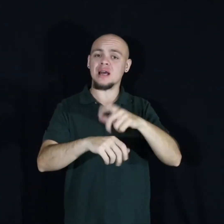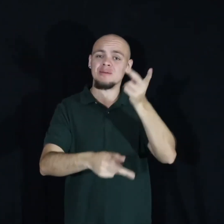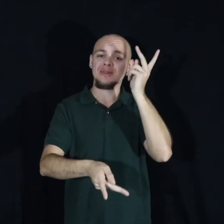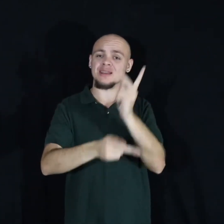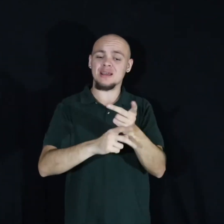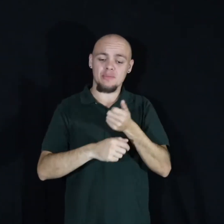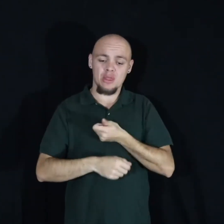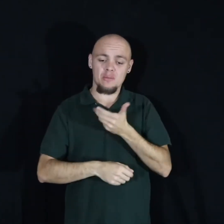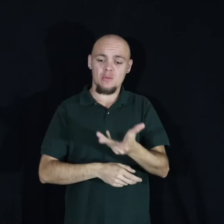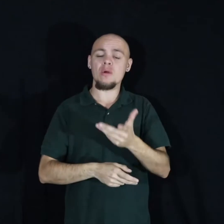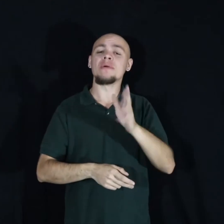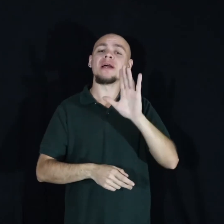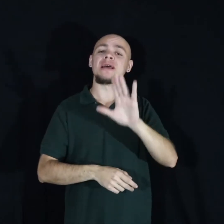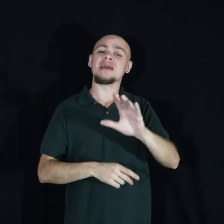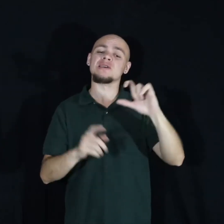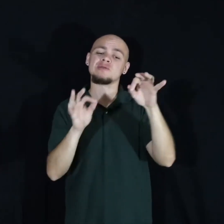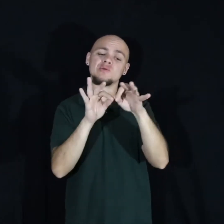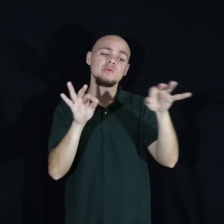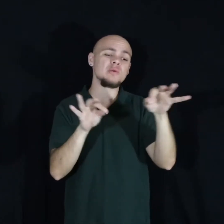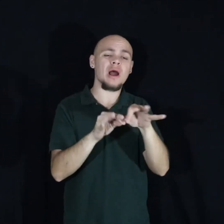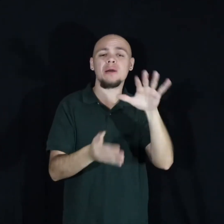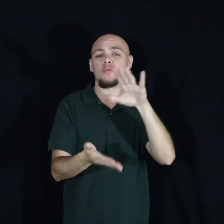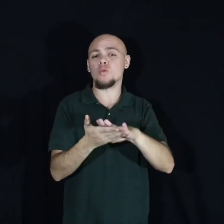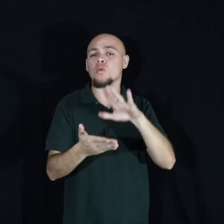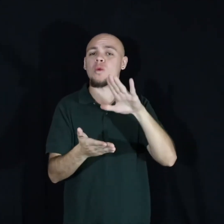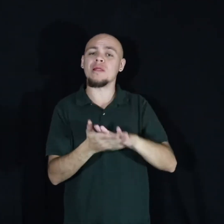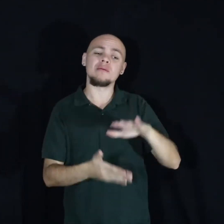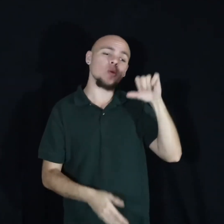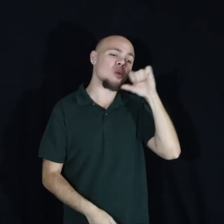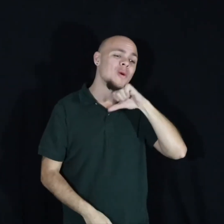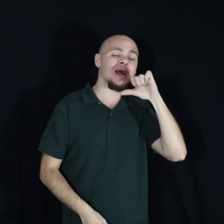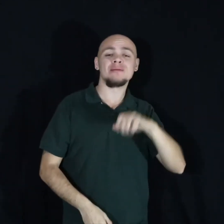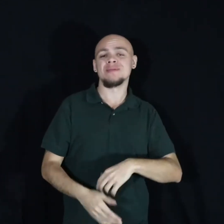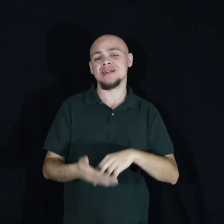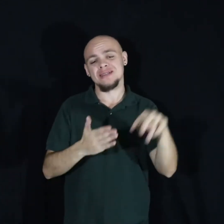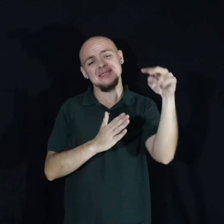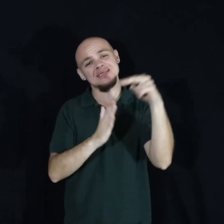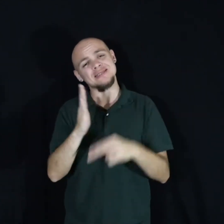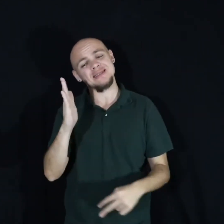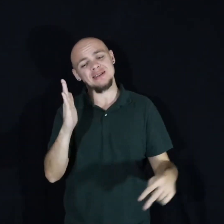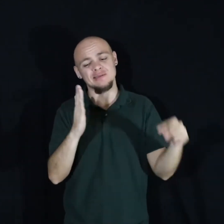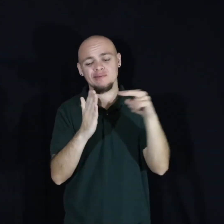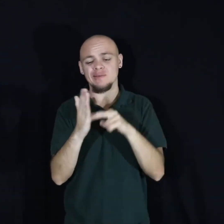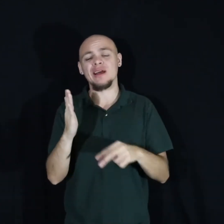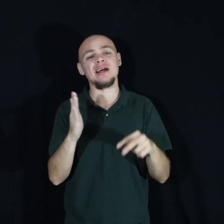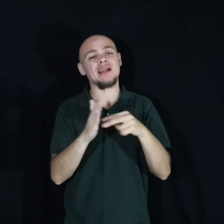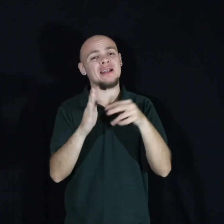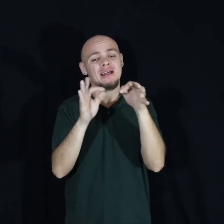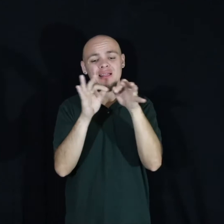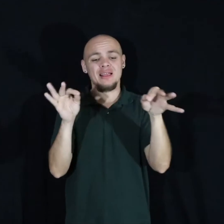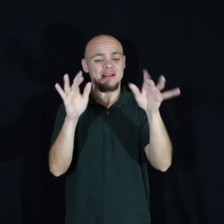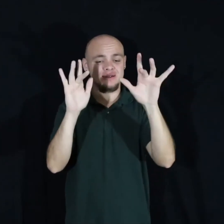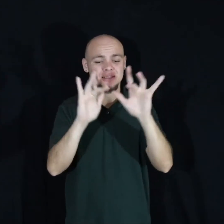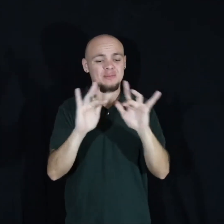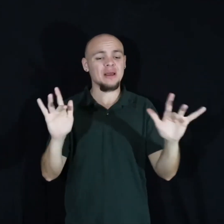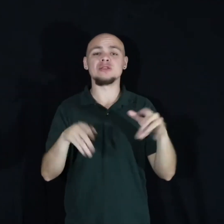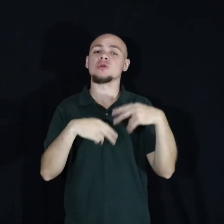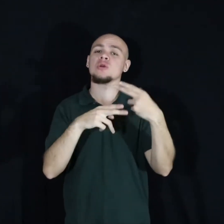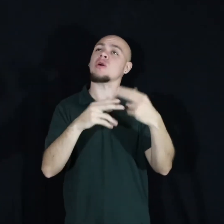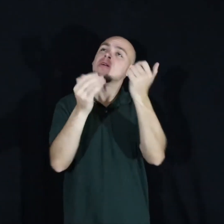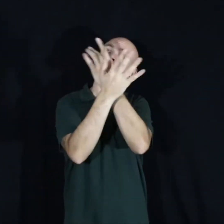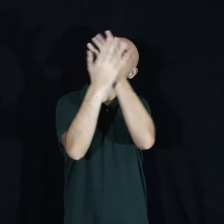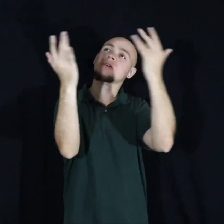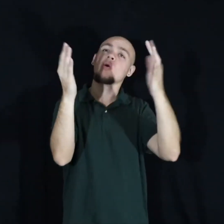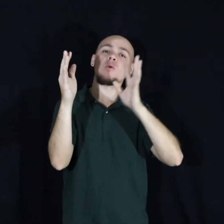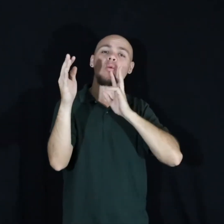poem so he could wrap his rhymes in rhythm, day two. He read between his lines and called that space sky, gave it watercolors